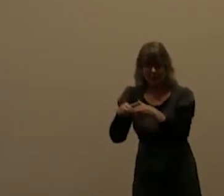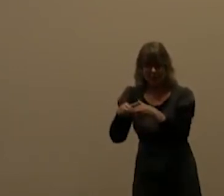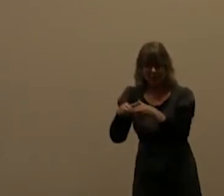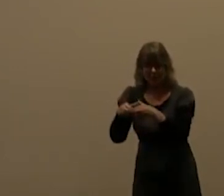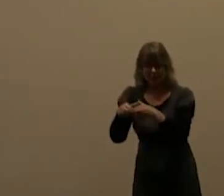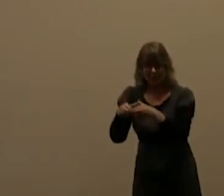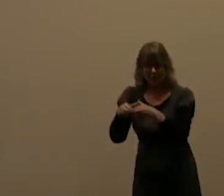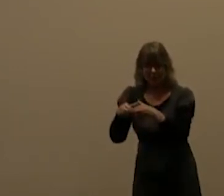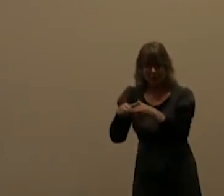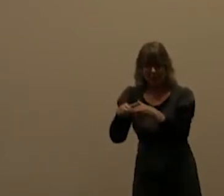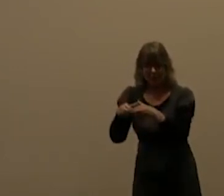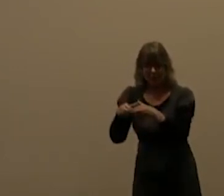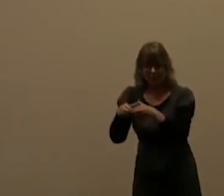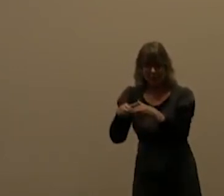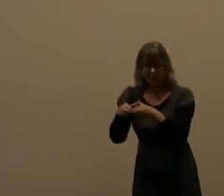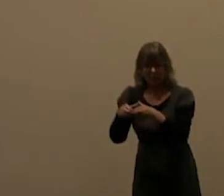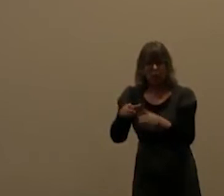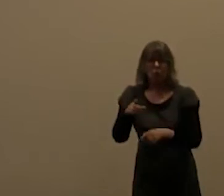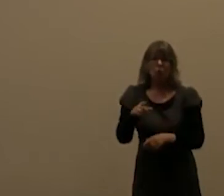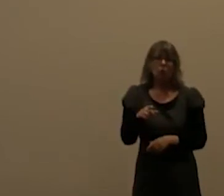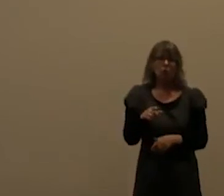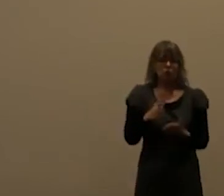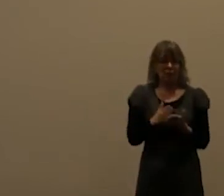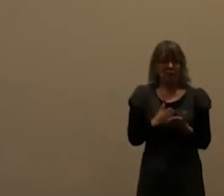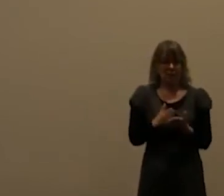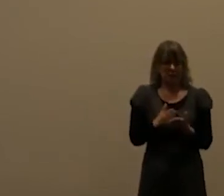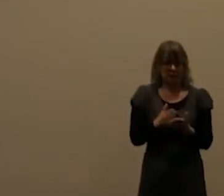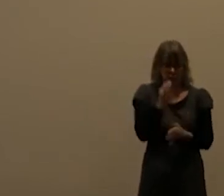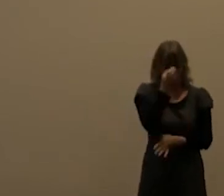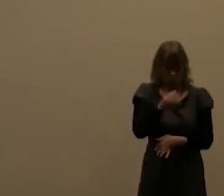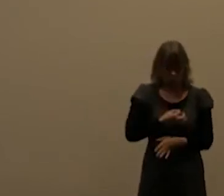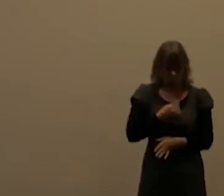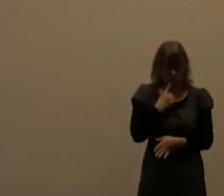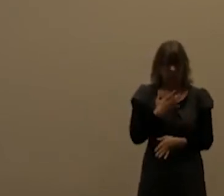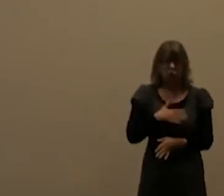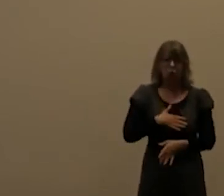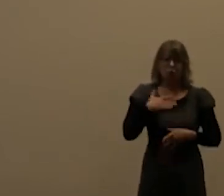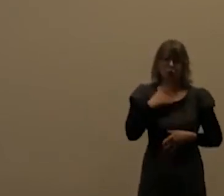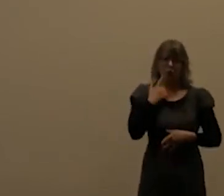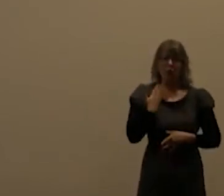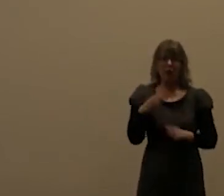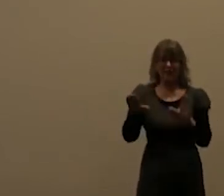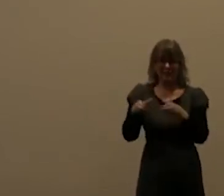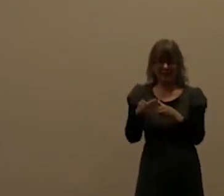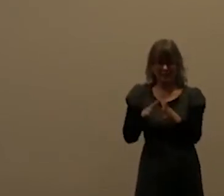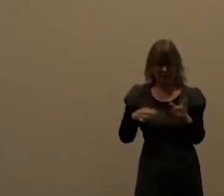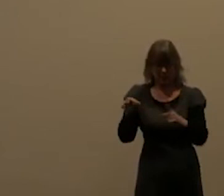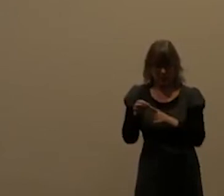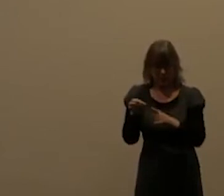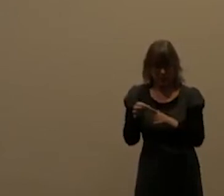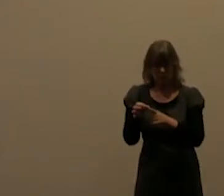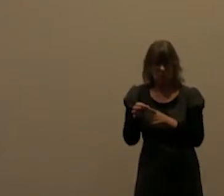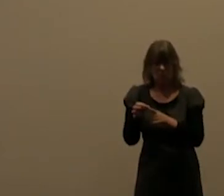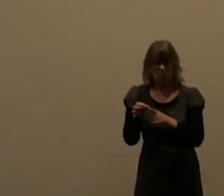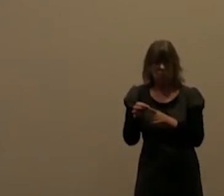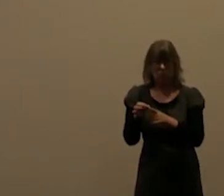comes down to there. So do you want it to feel like a true native Teams application? Is that very important to you? Is it important to you